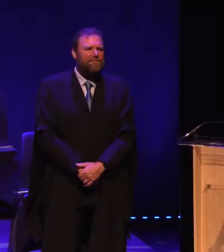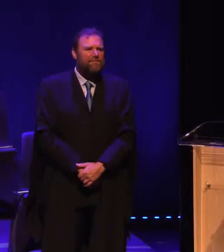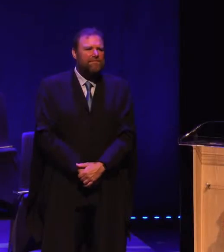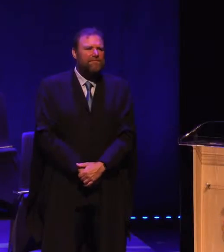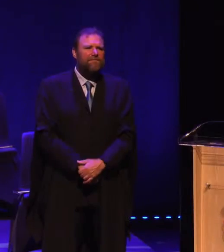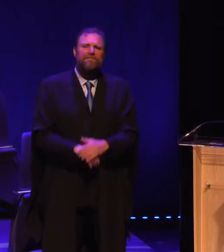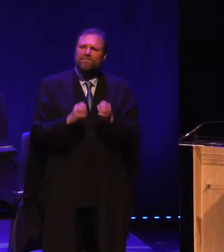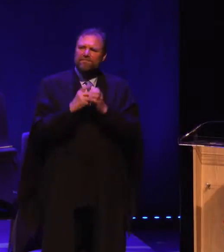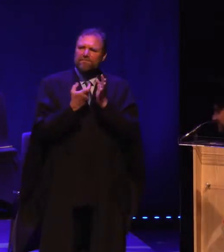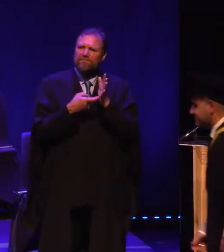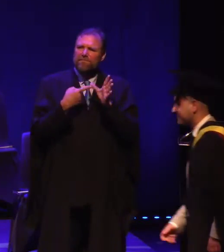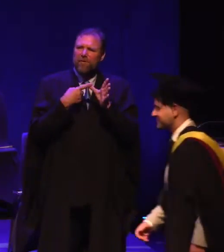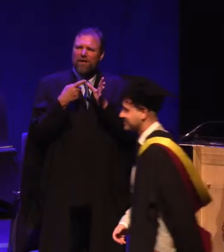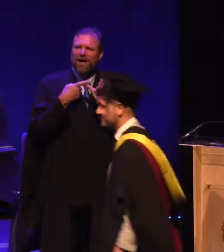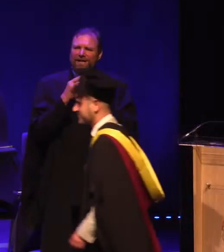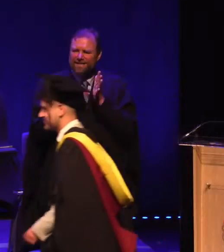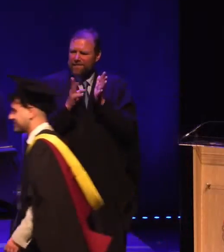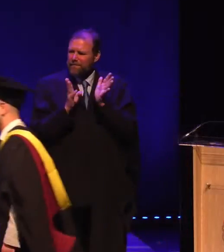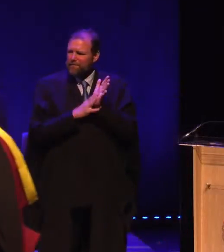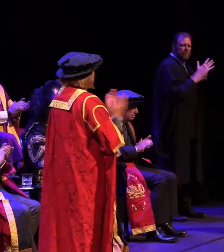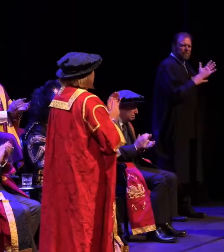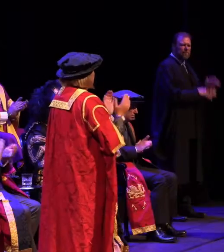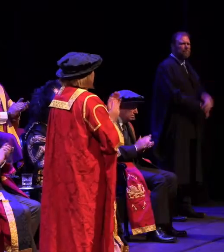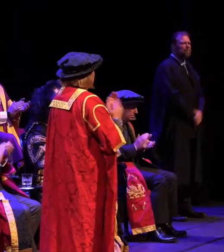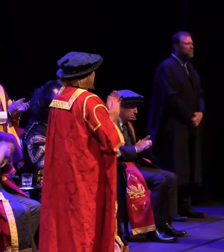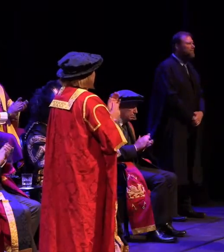Bora Isgen.